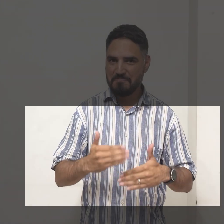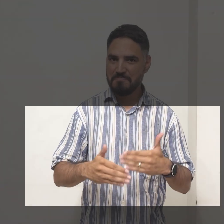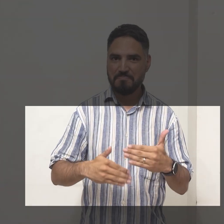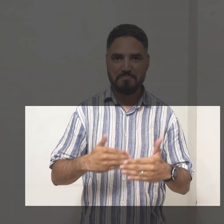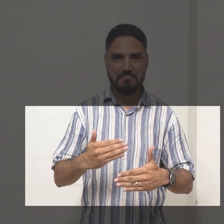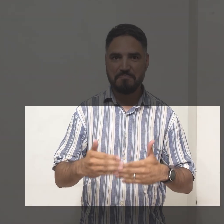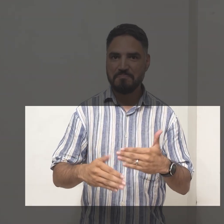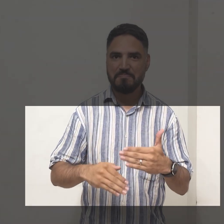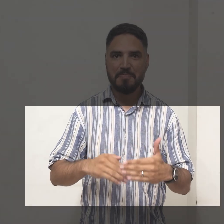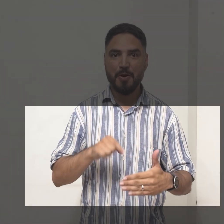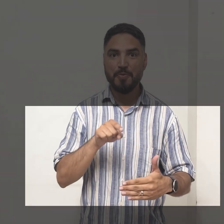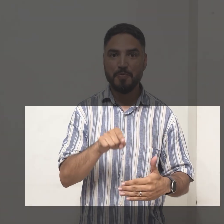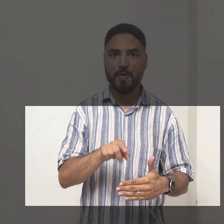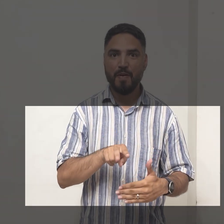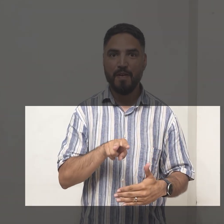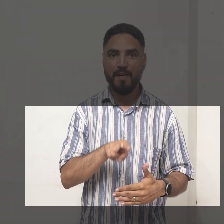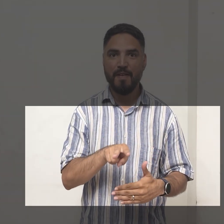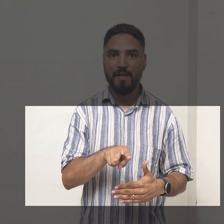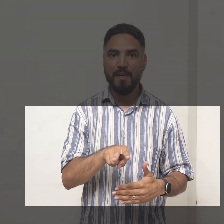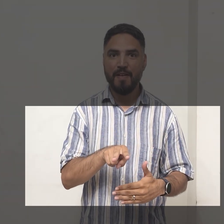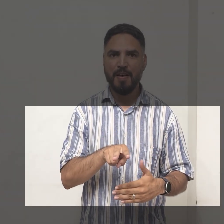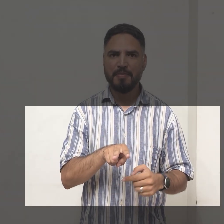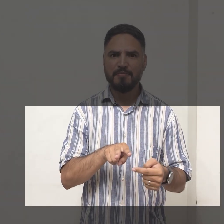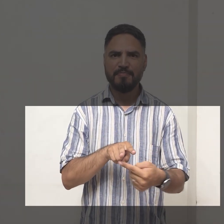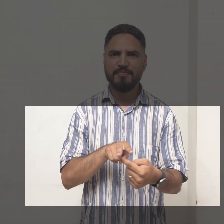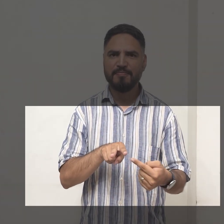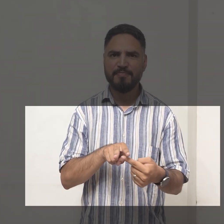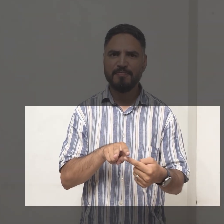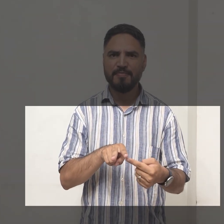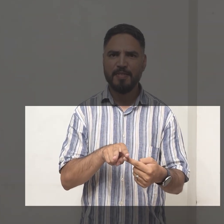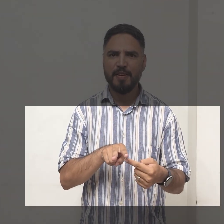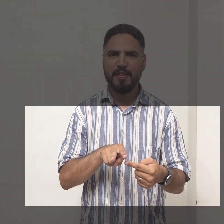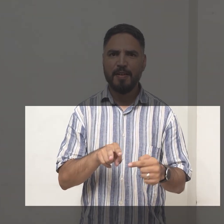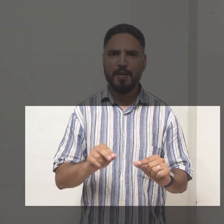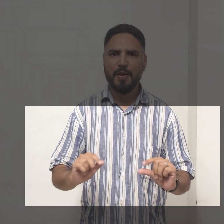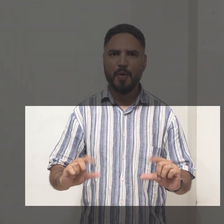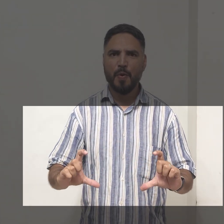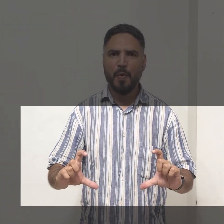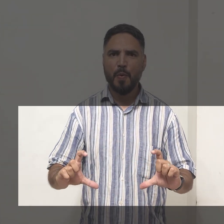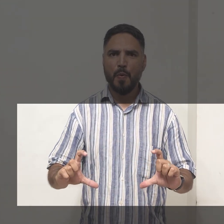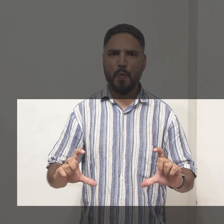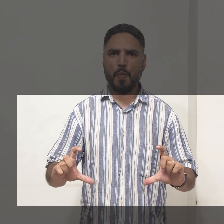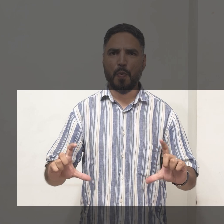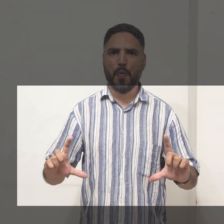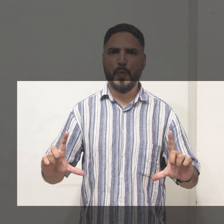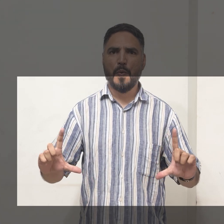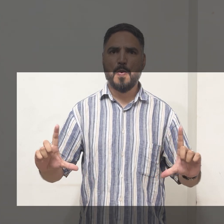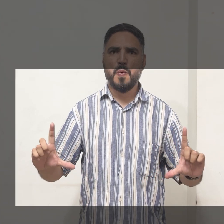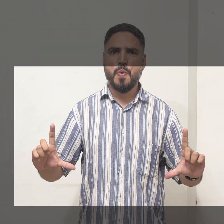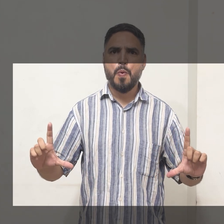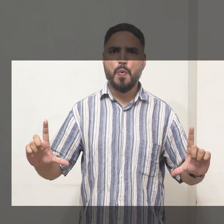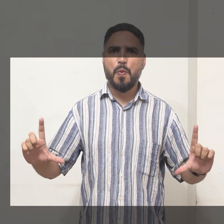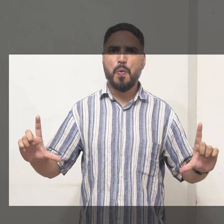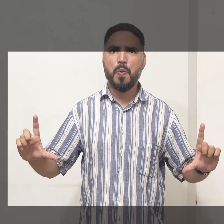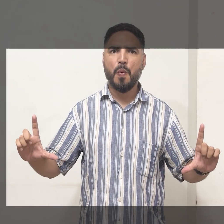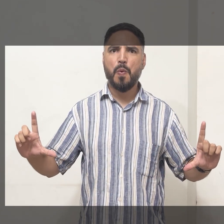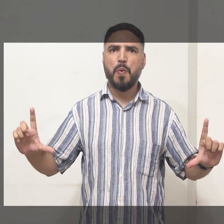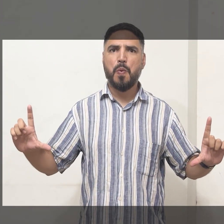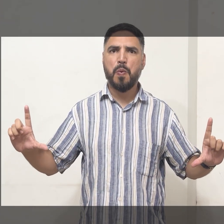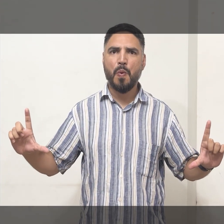months go by, your vision will expand. That frame will keep getting bigger and